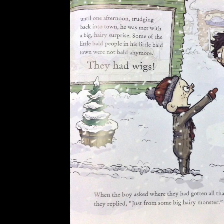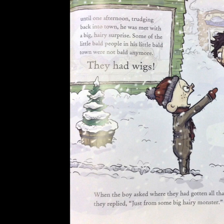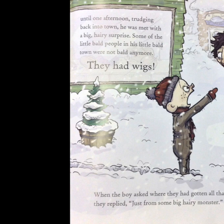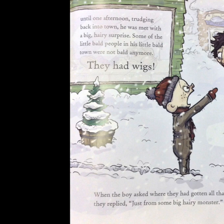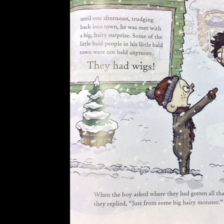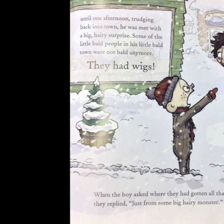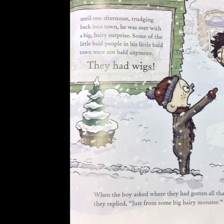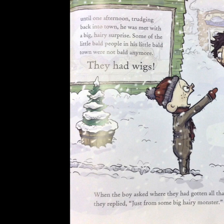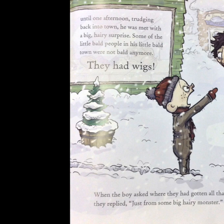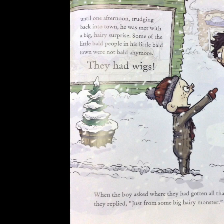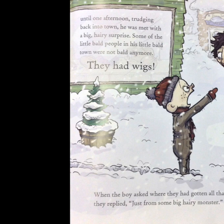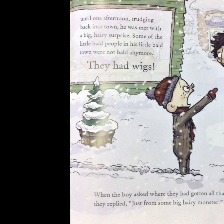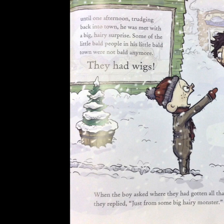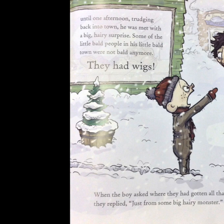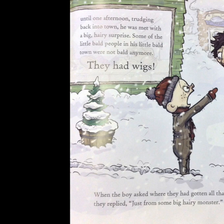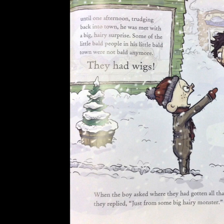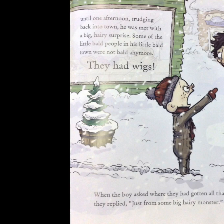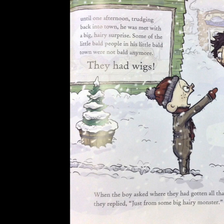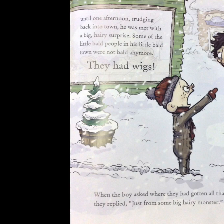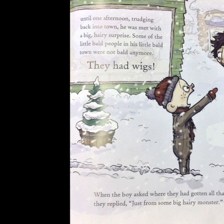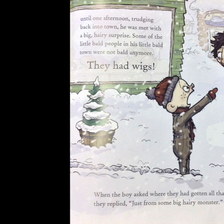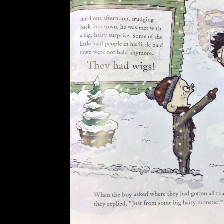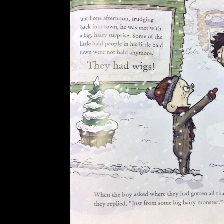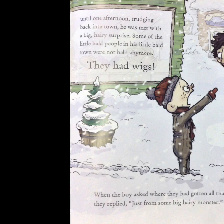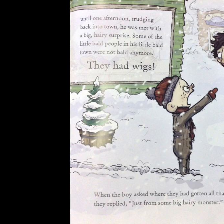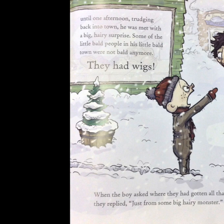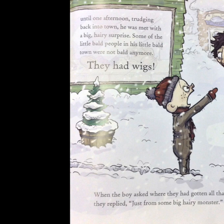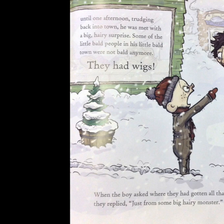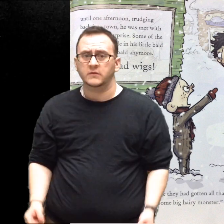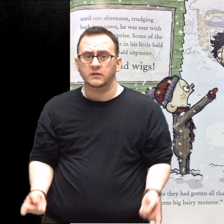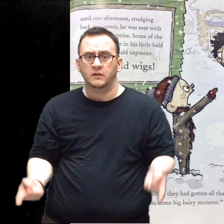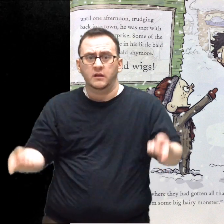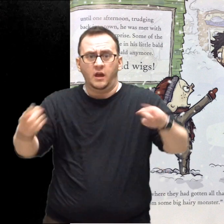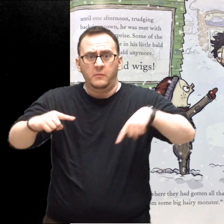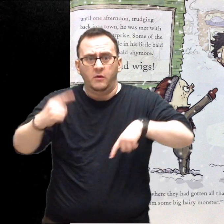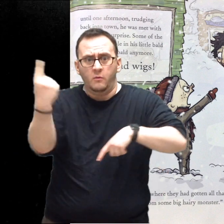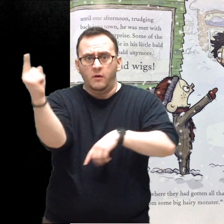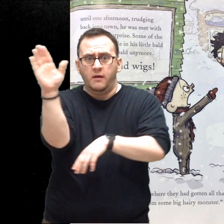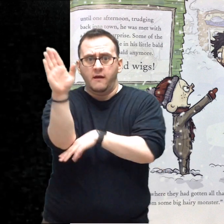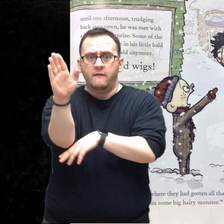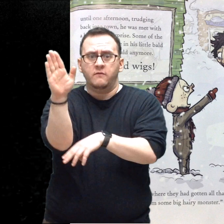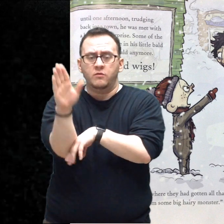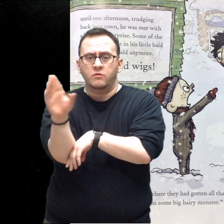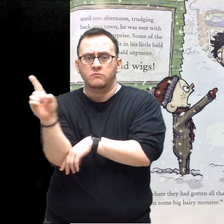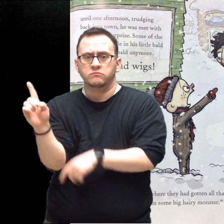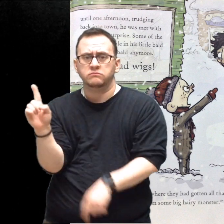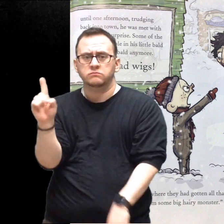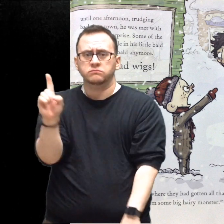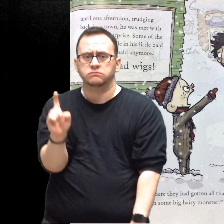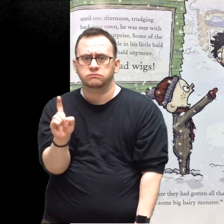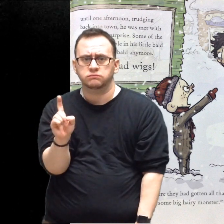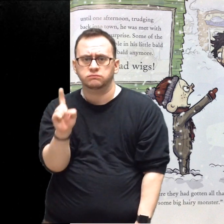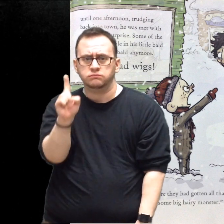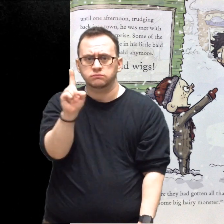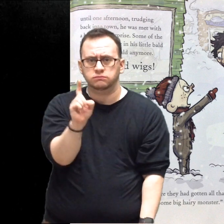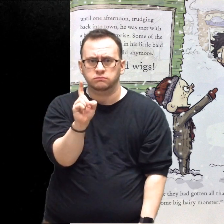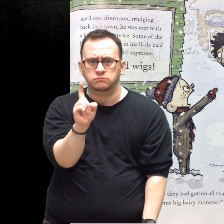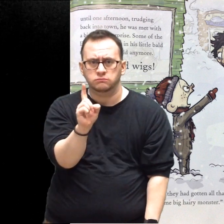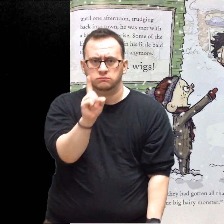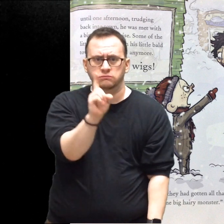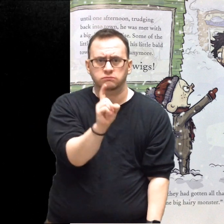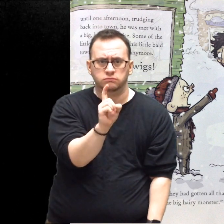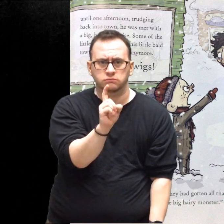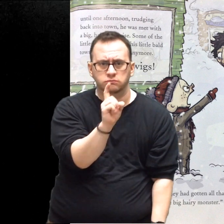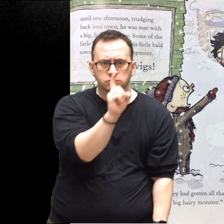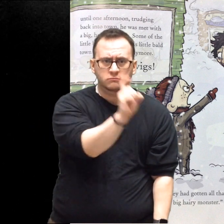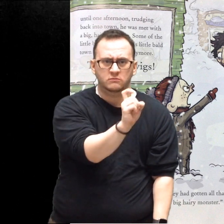bucket covered in snow sits in front of the storefront. Until One afternoon, trudging back into